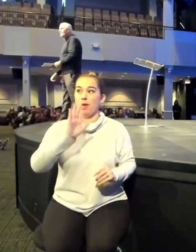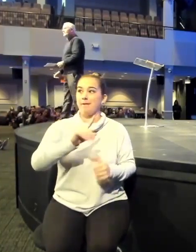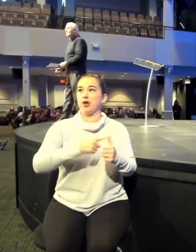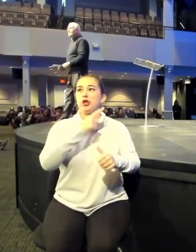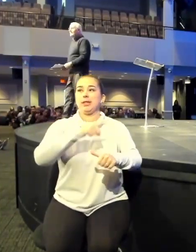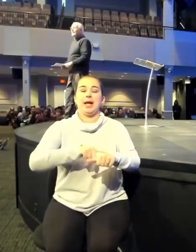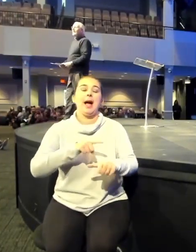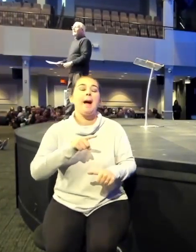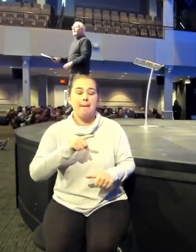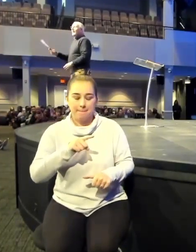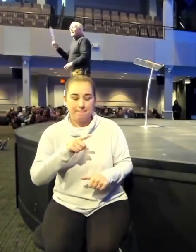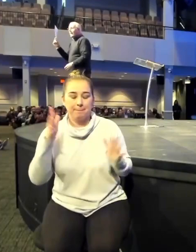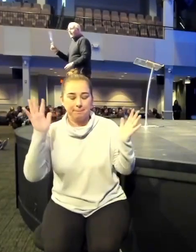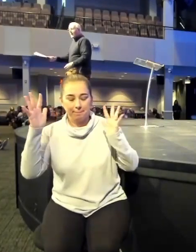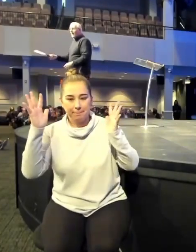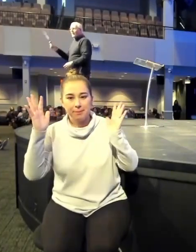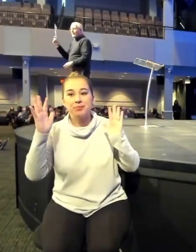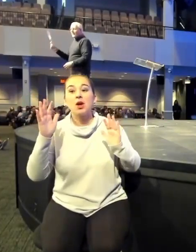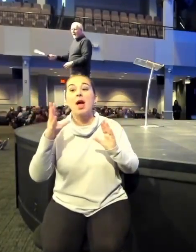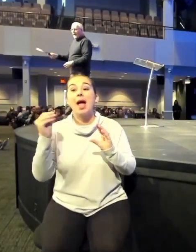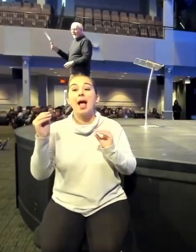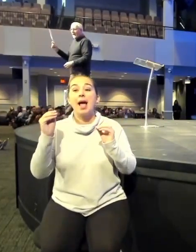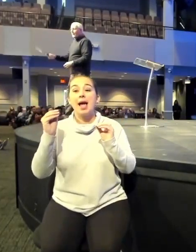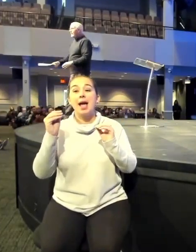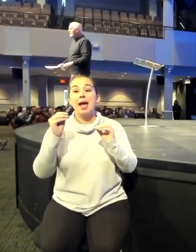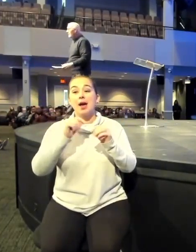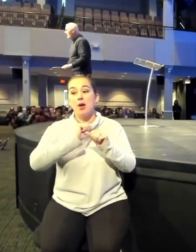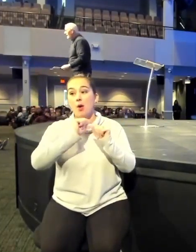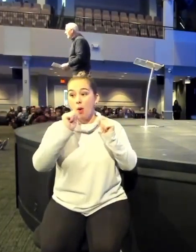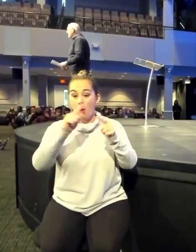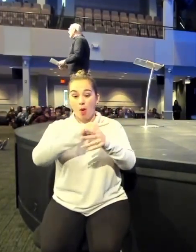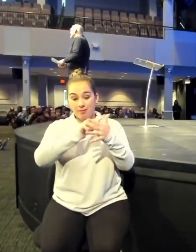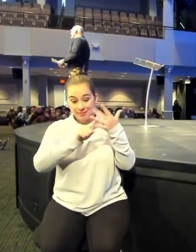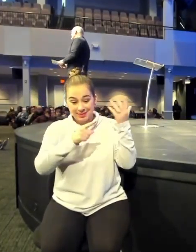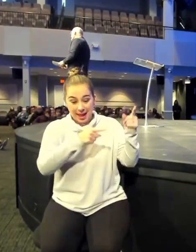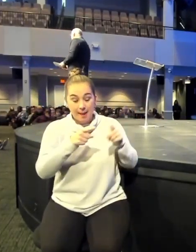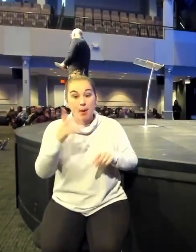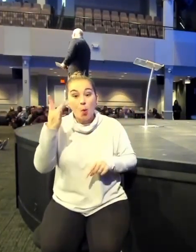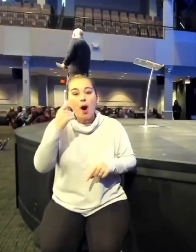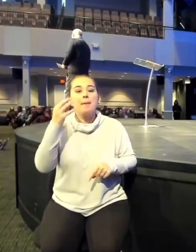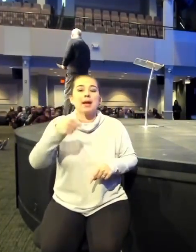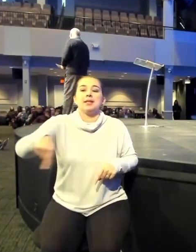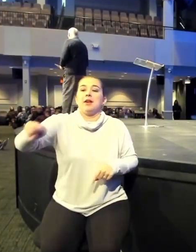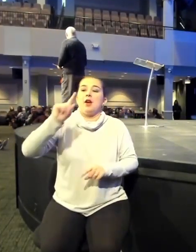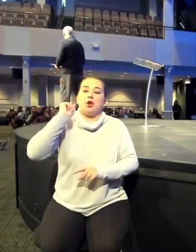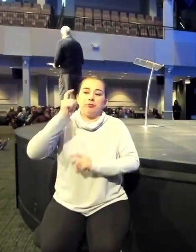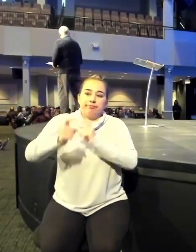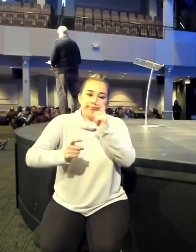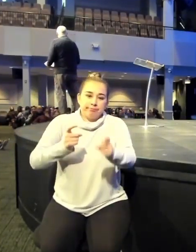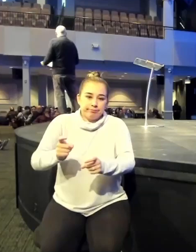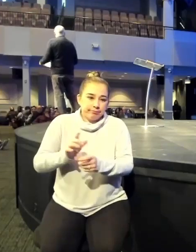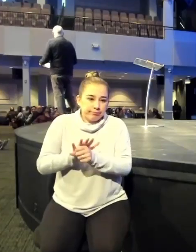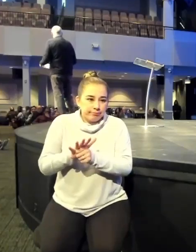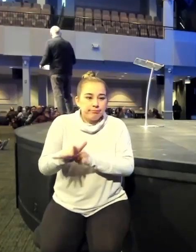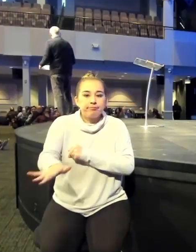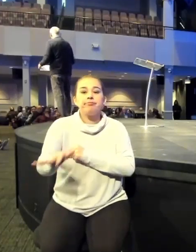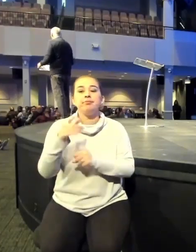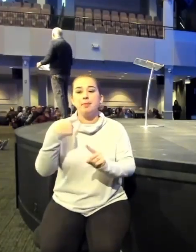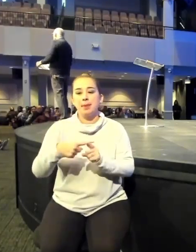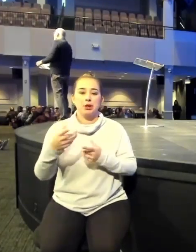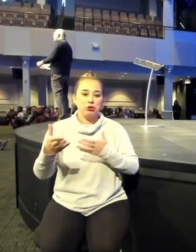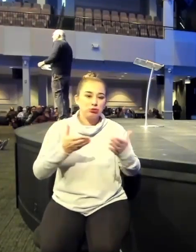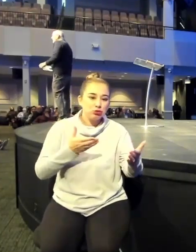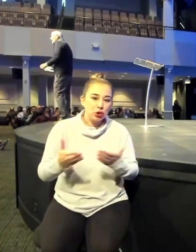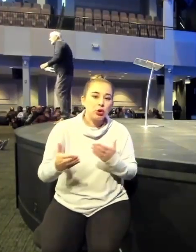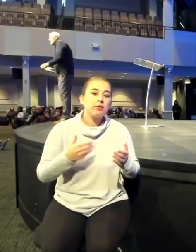time. And all of that happened because of your generous giving, and all of that happened because of your serving.